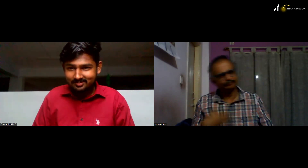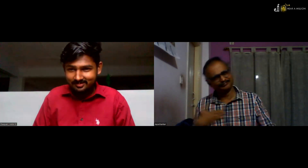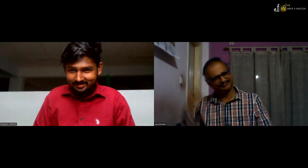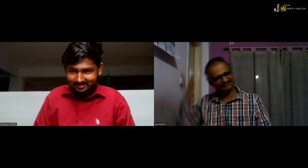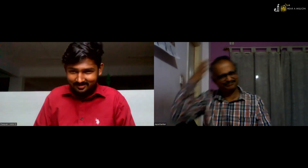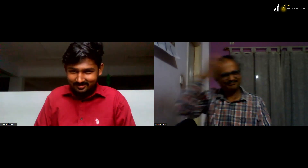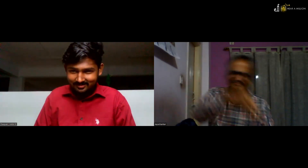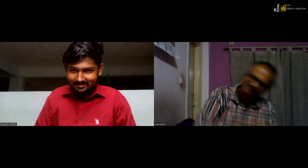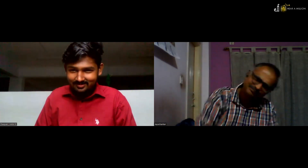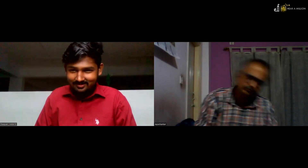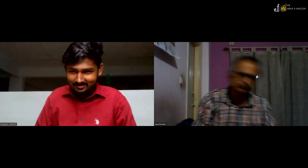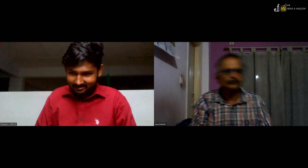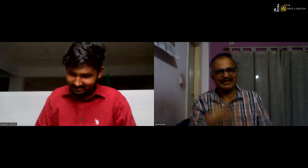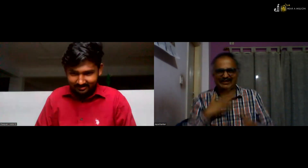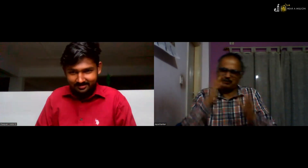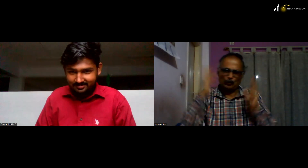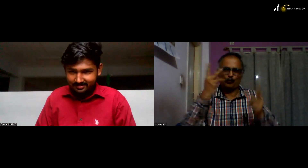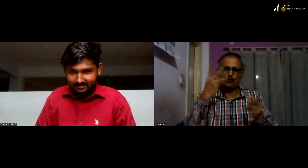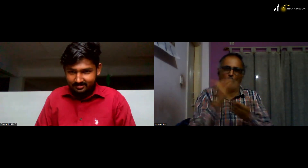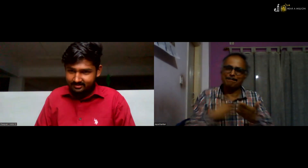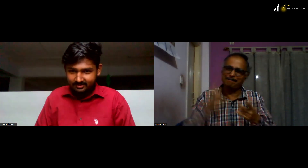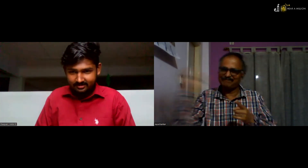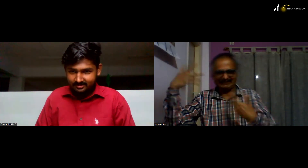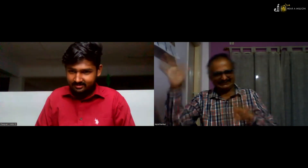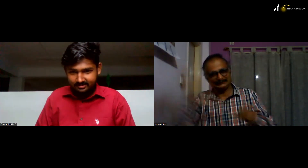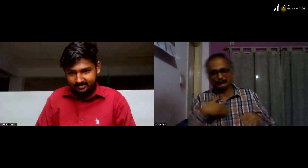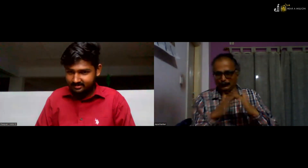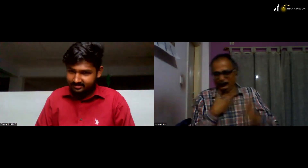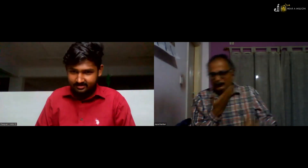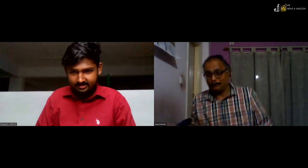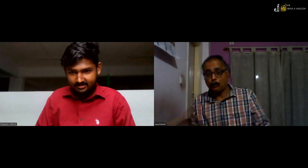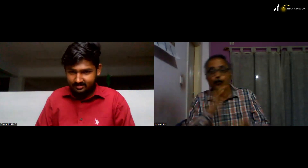3 points. Like, once I'm done with the hotel booking and everything,